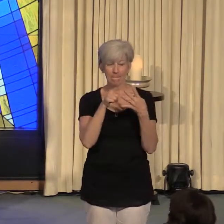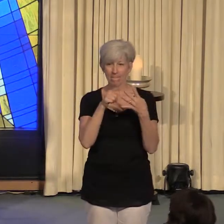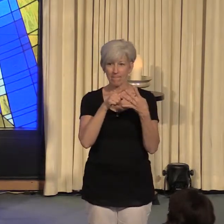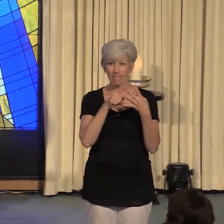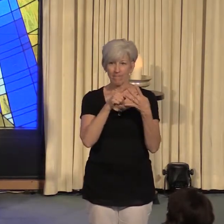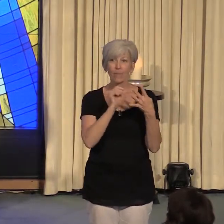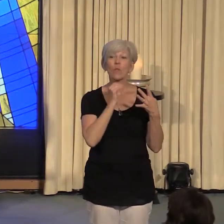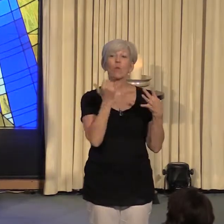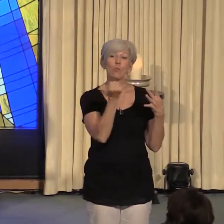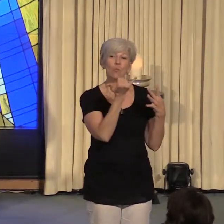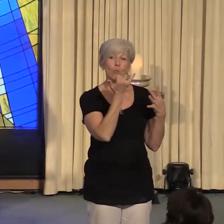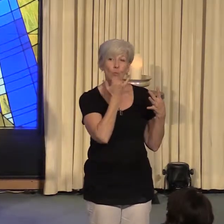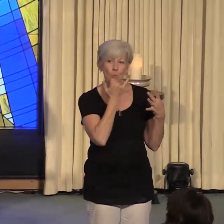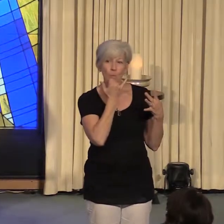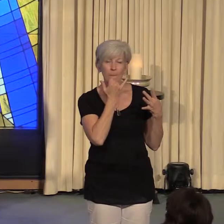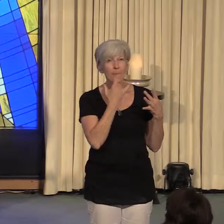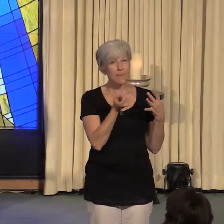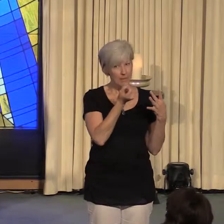misperception,